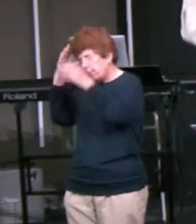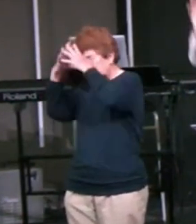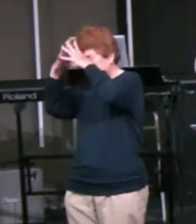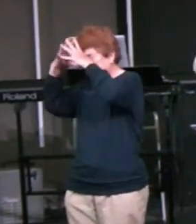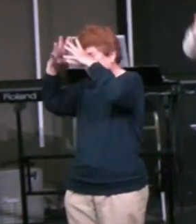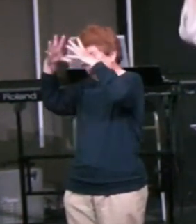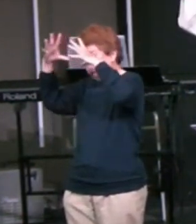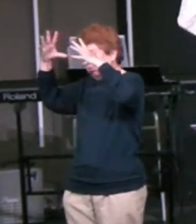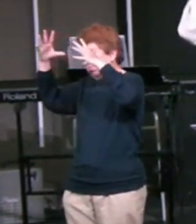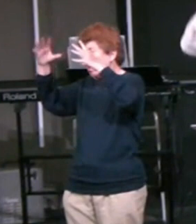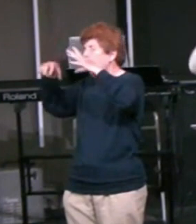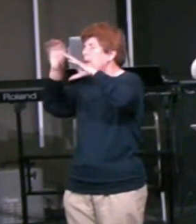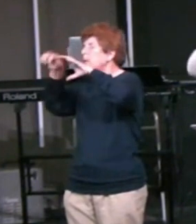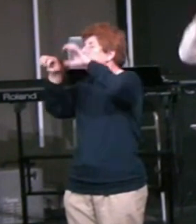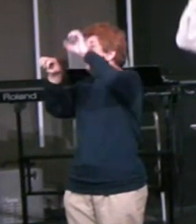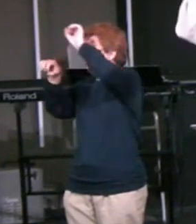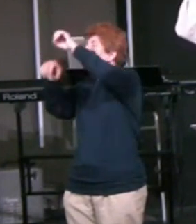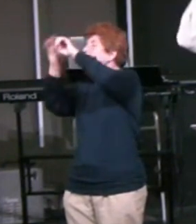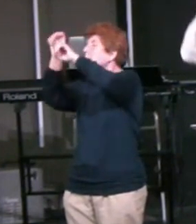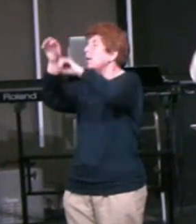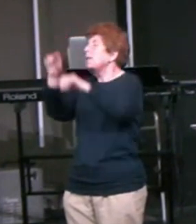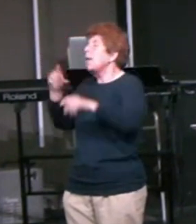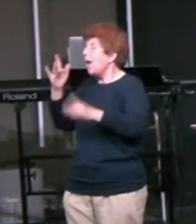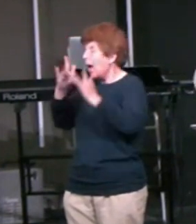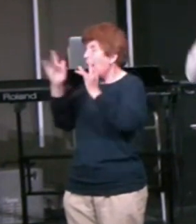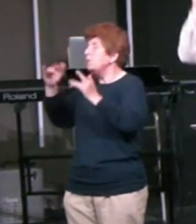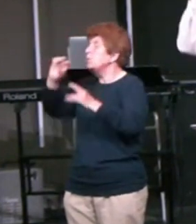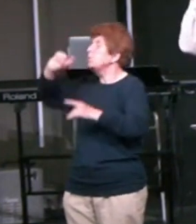dream of a ladder, angels going up and down.